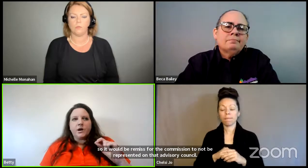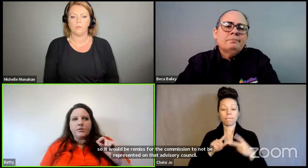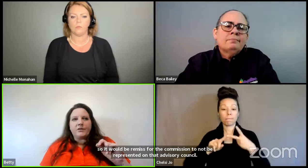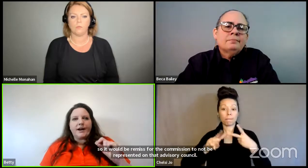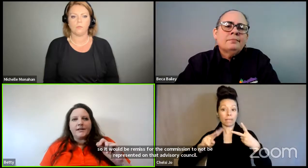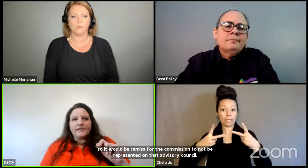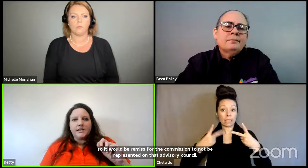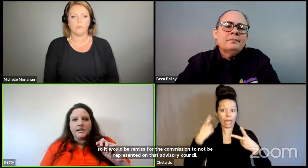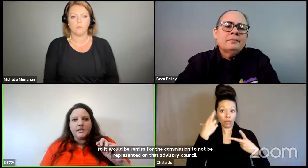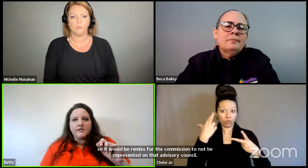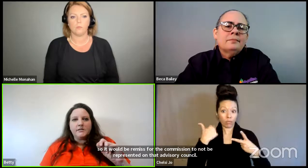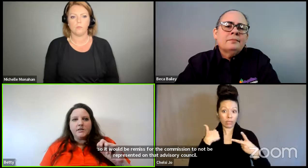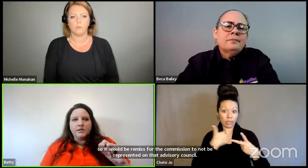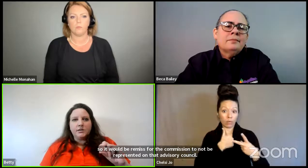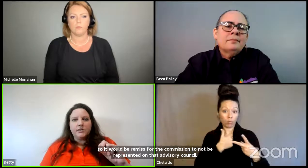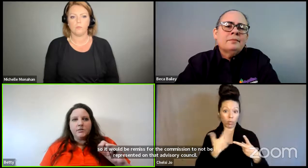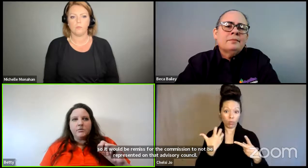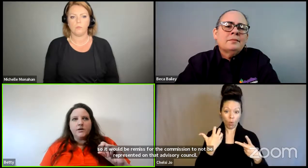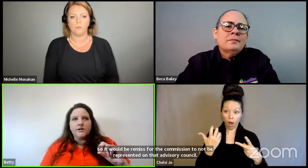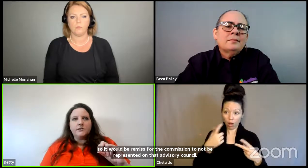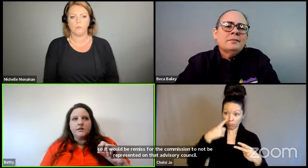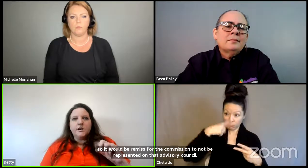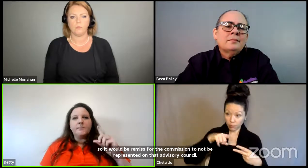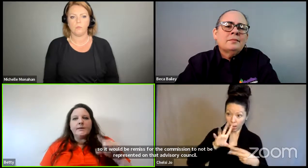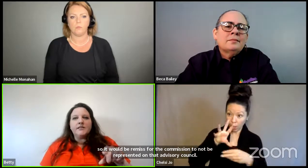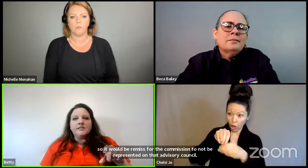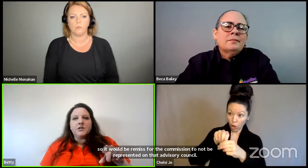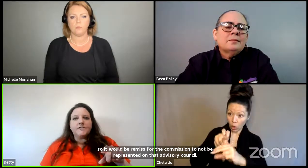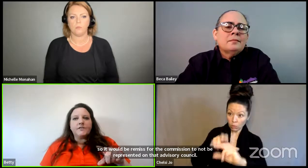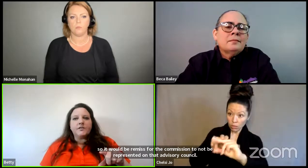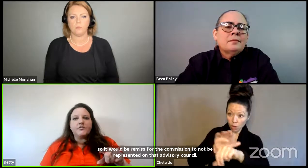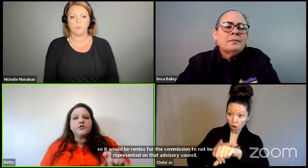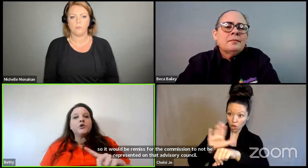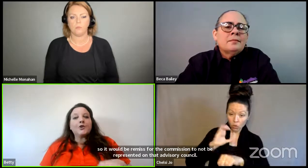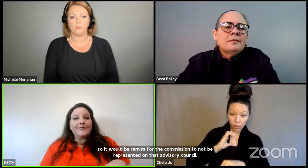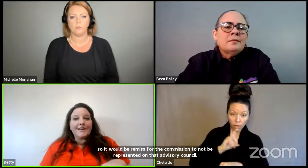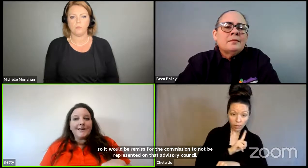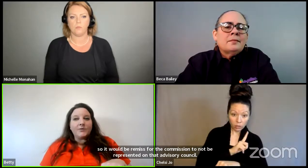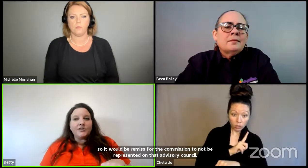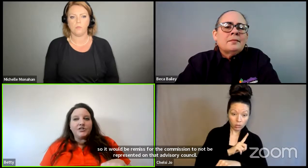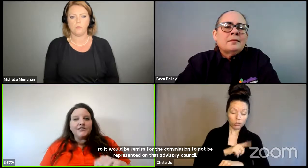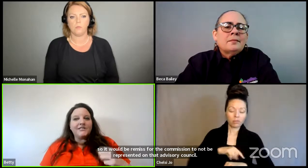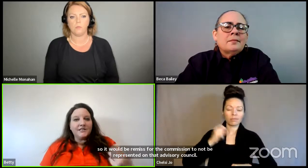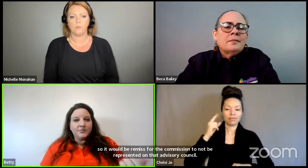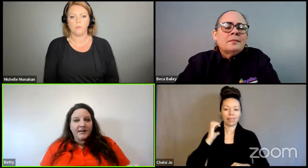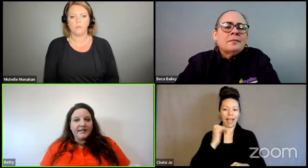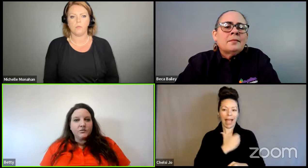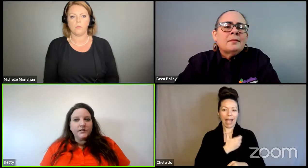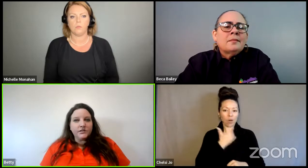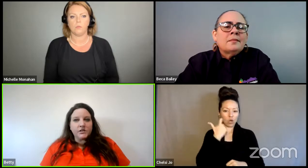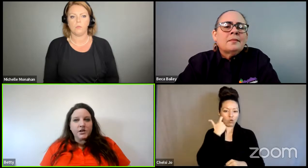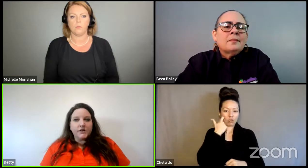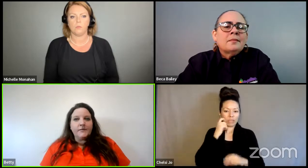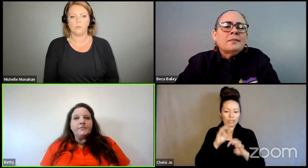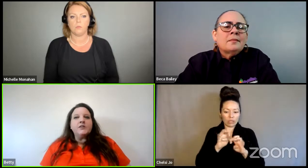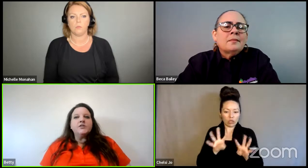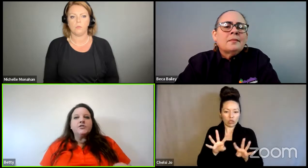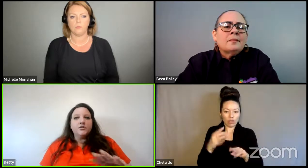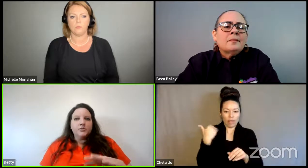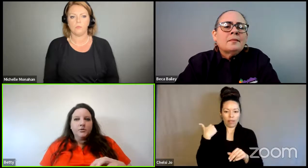the reason why we were asking to be included was based off of the survey that we just did this past